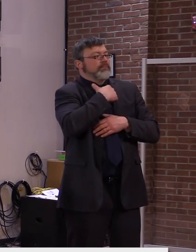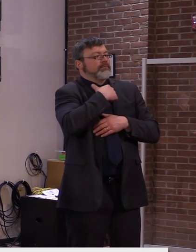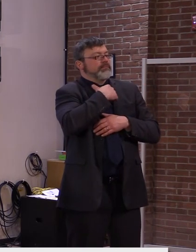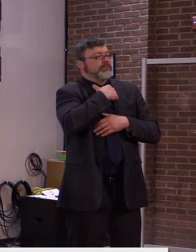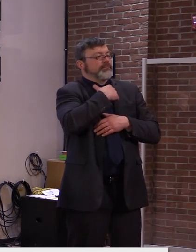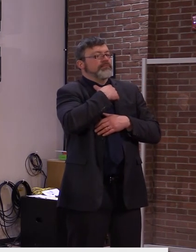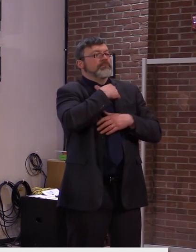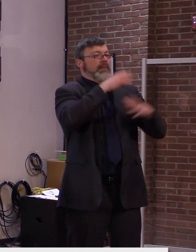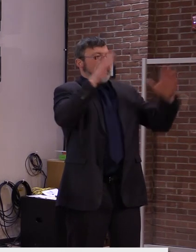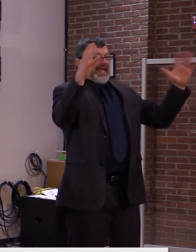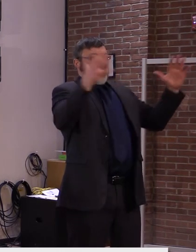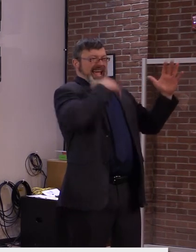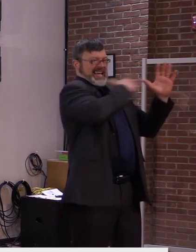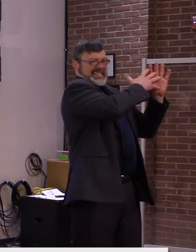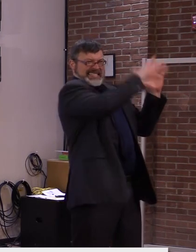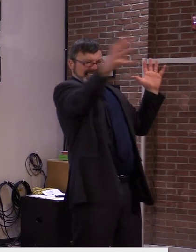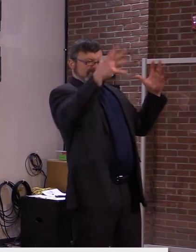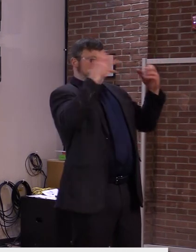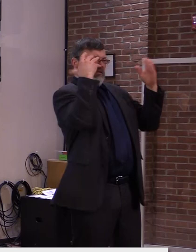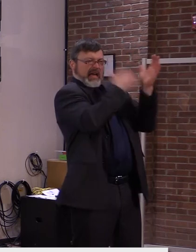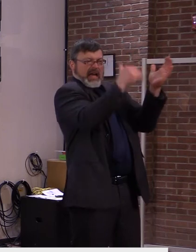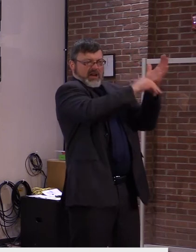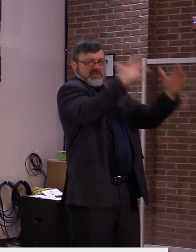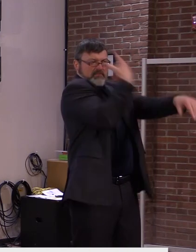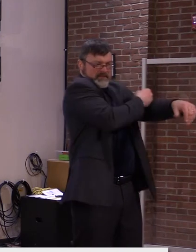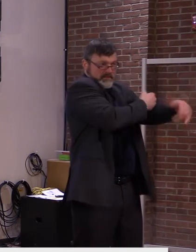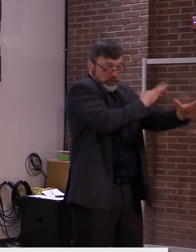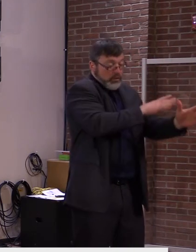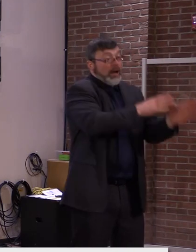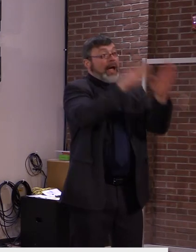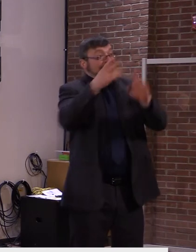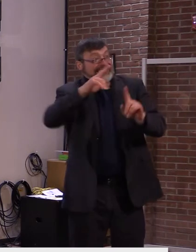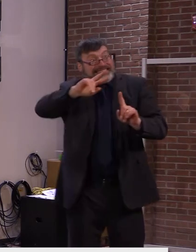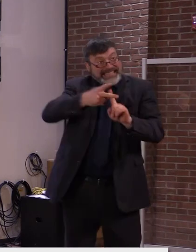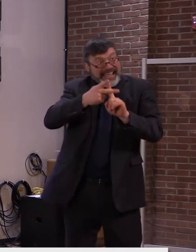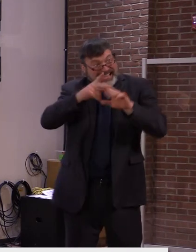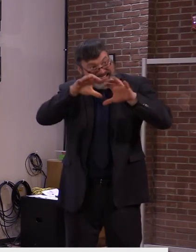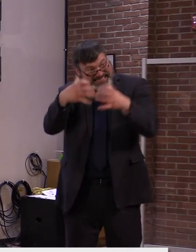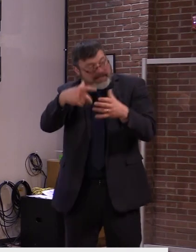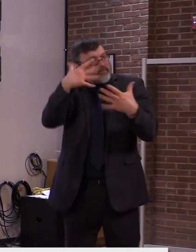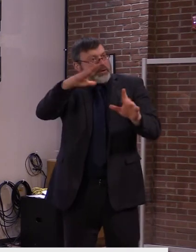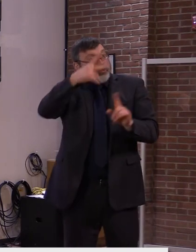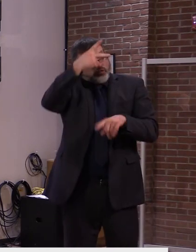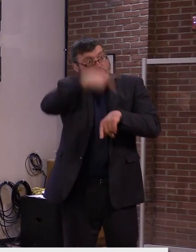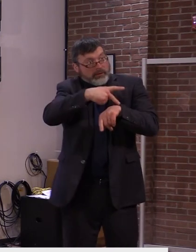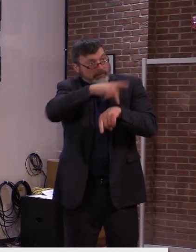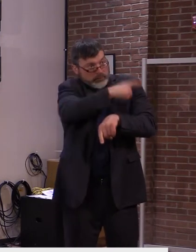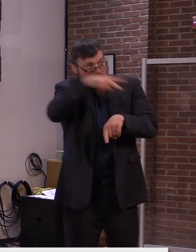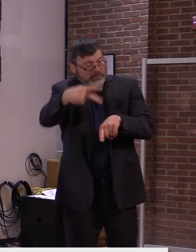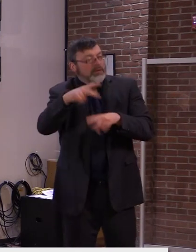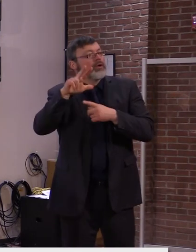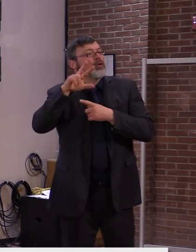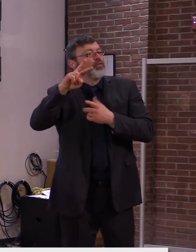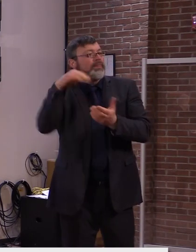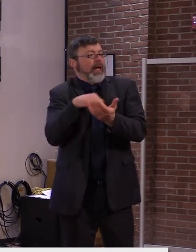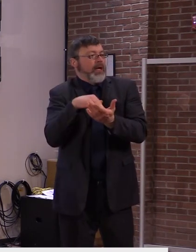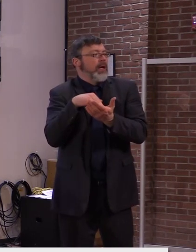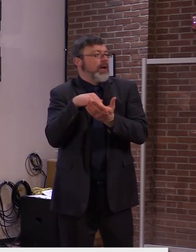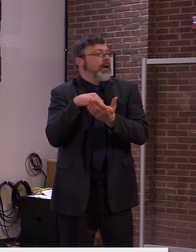program. So far, 38% of Vermonters in the 75-year-old and above age group, as well